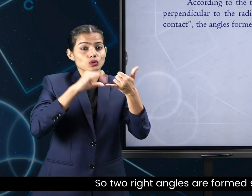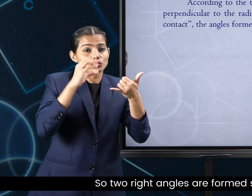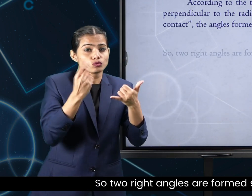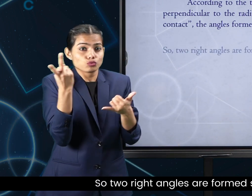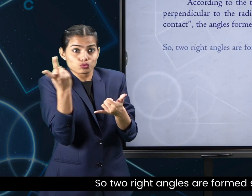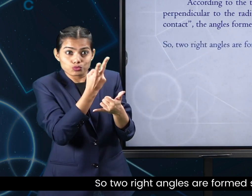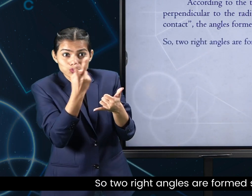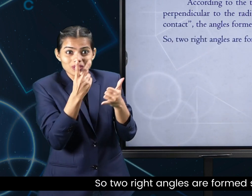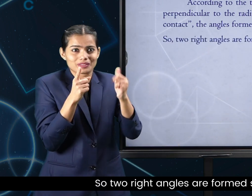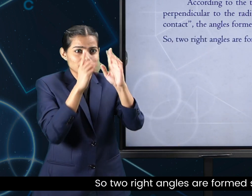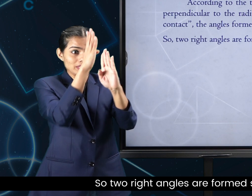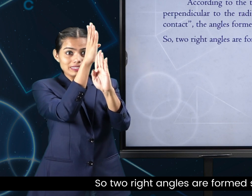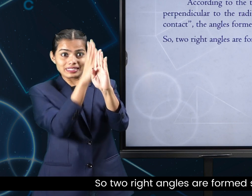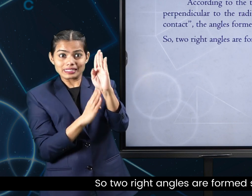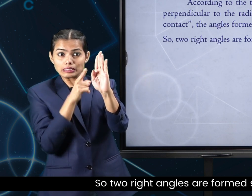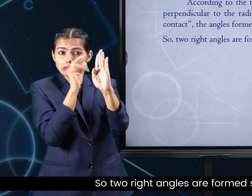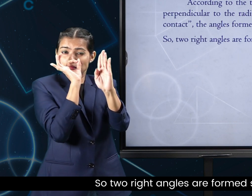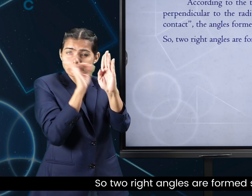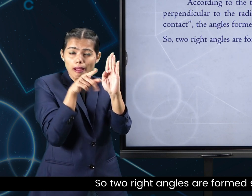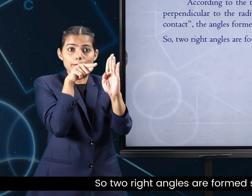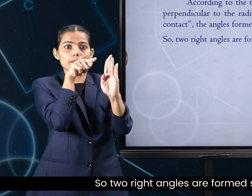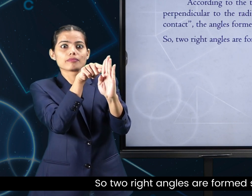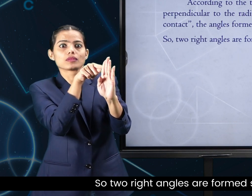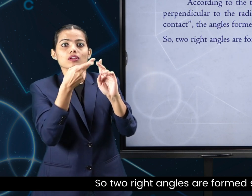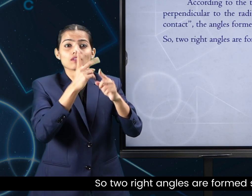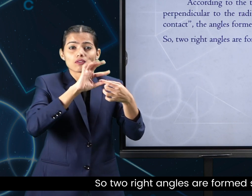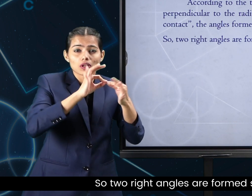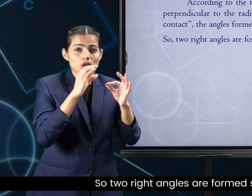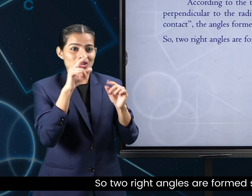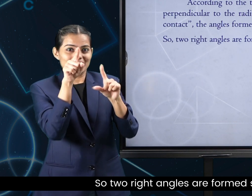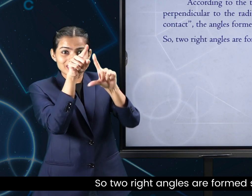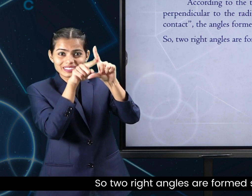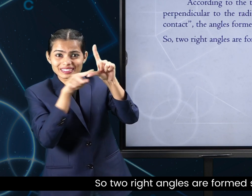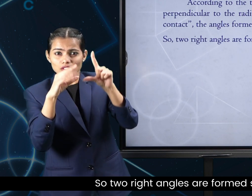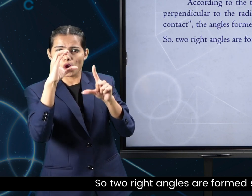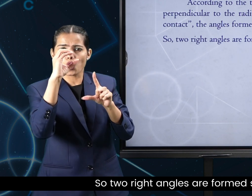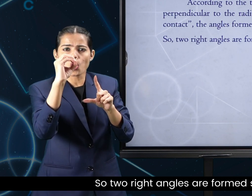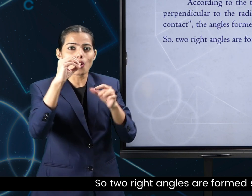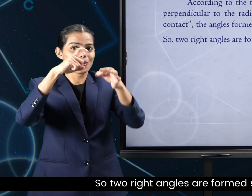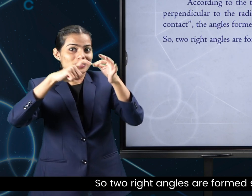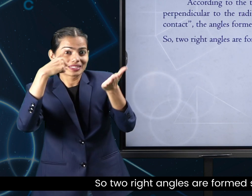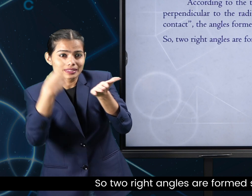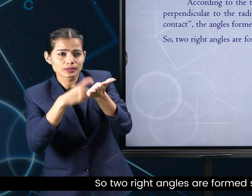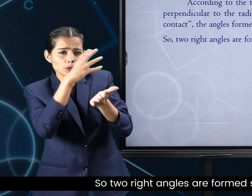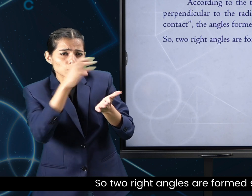So, two right angles are formed, such as angle OQP and angle